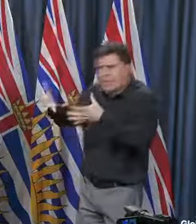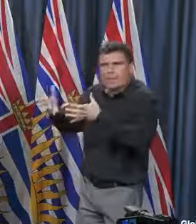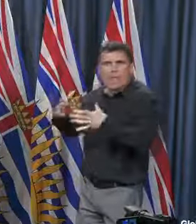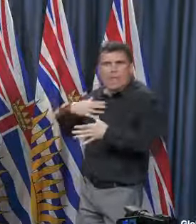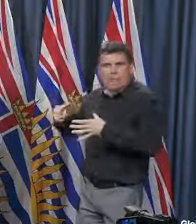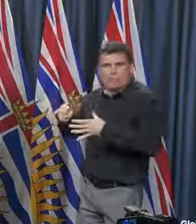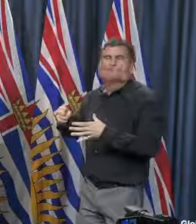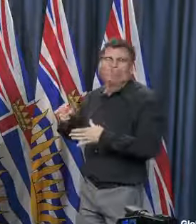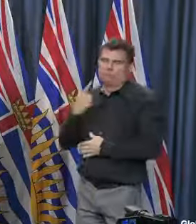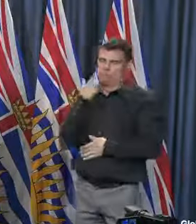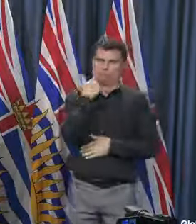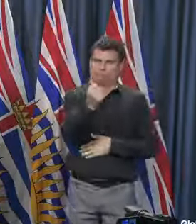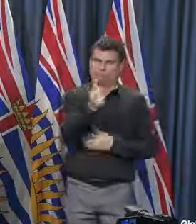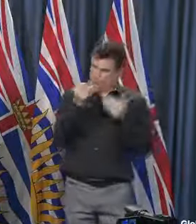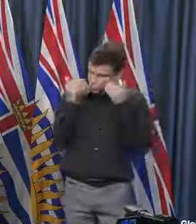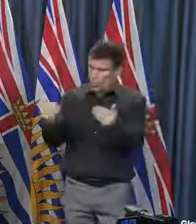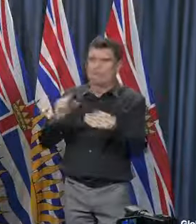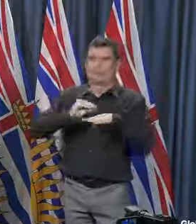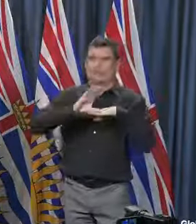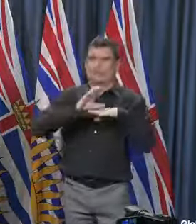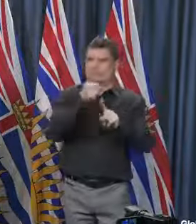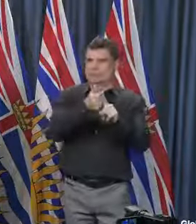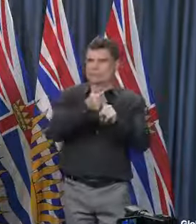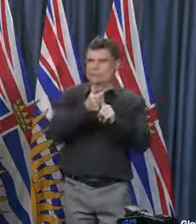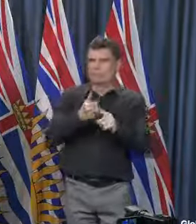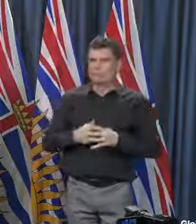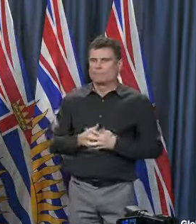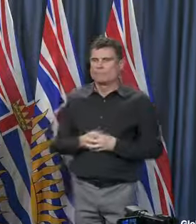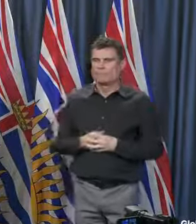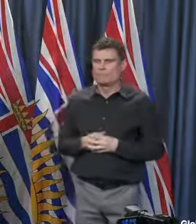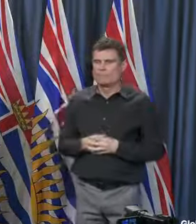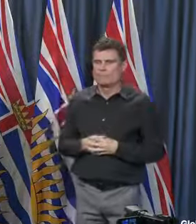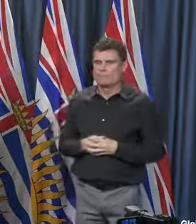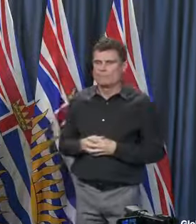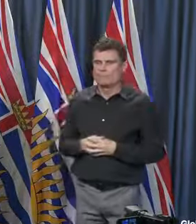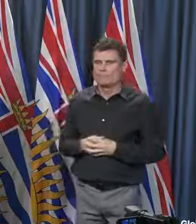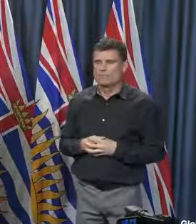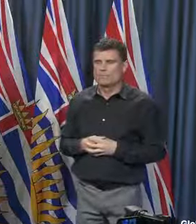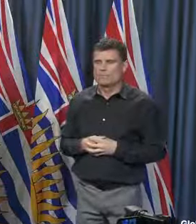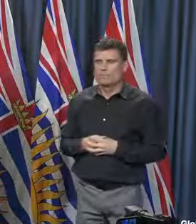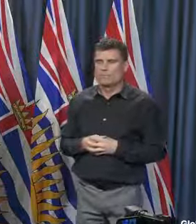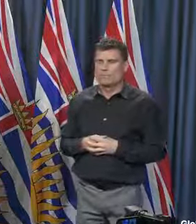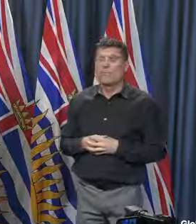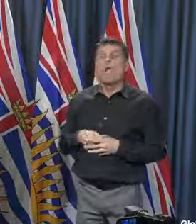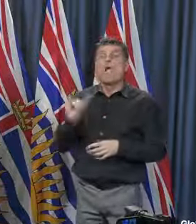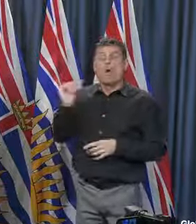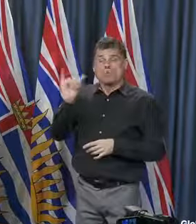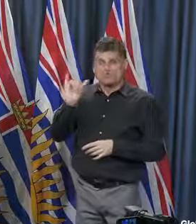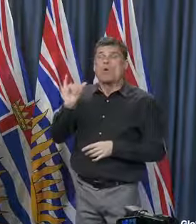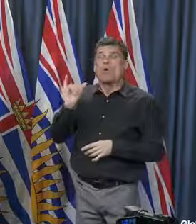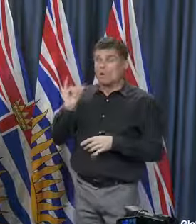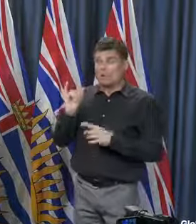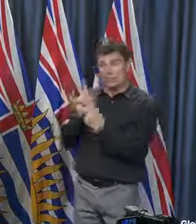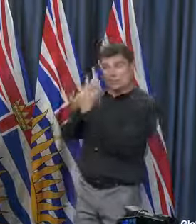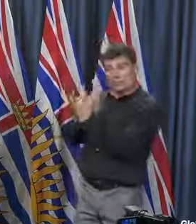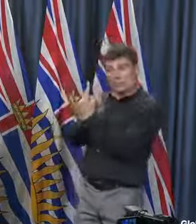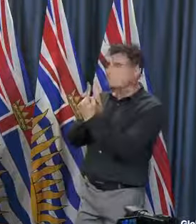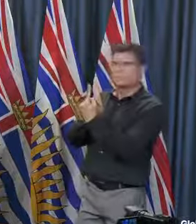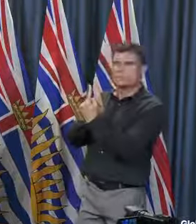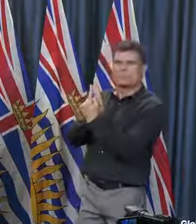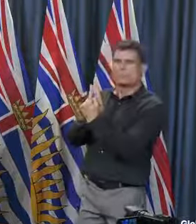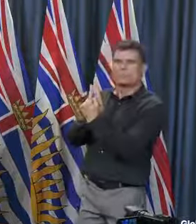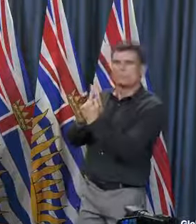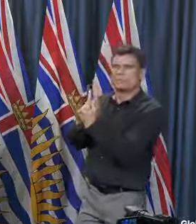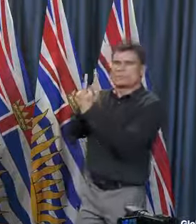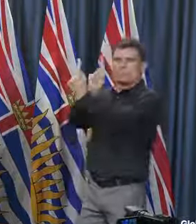COVID-19 transmissions. As Dr. Henry has said, we intend to move to restrict visitors in long-term care to essential visitors